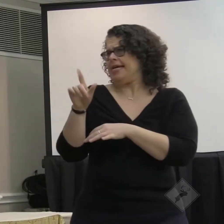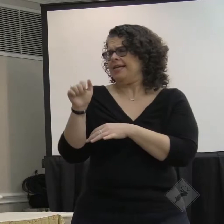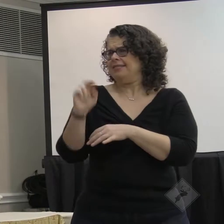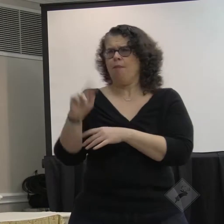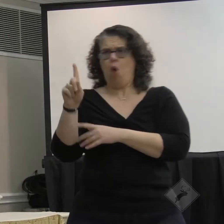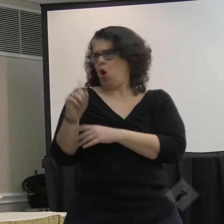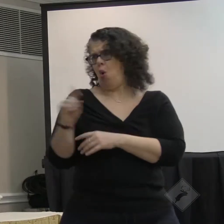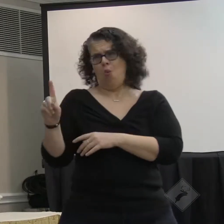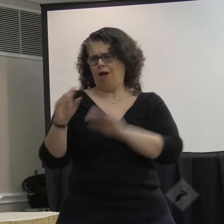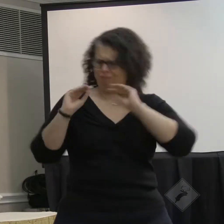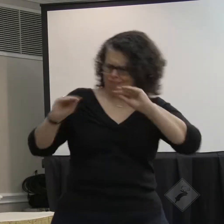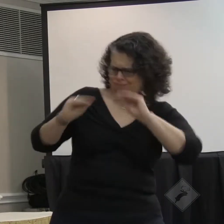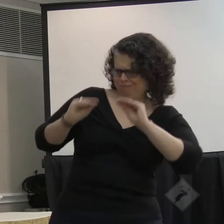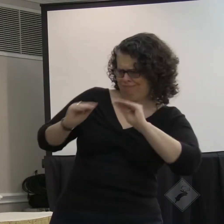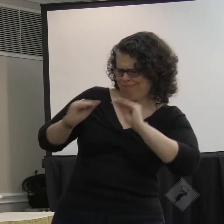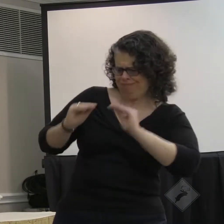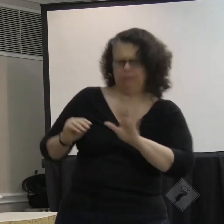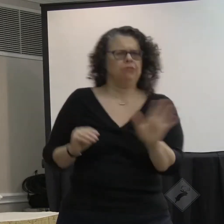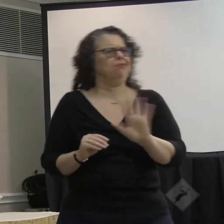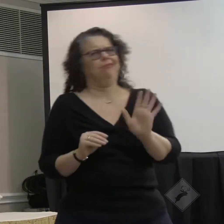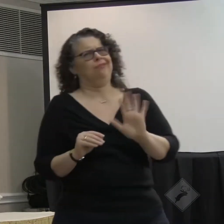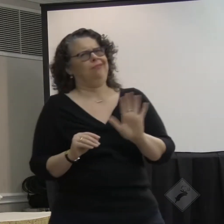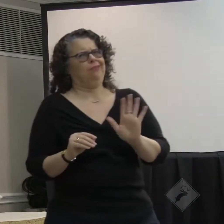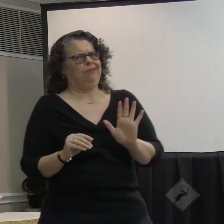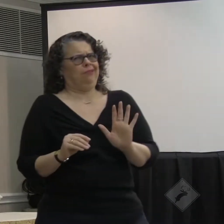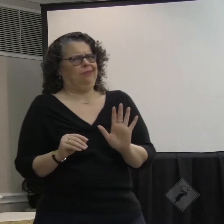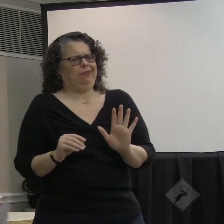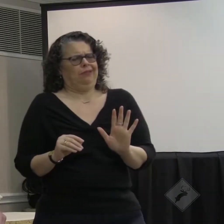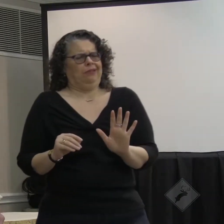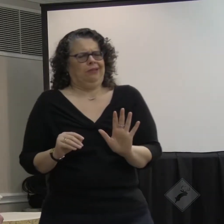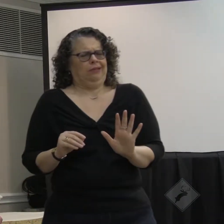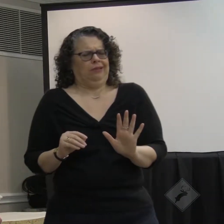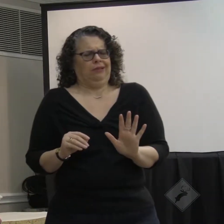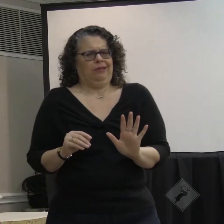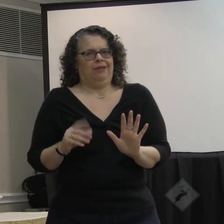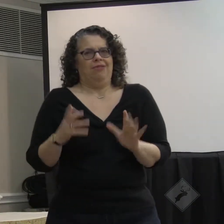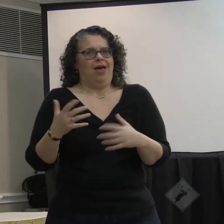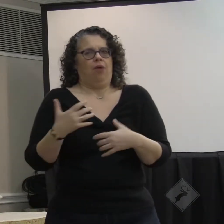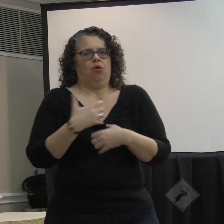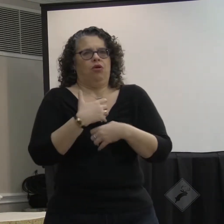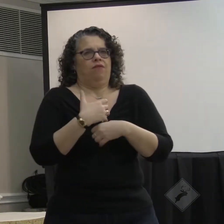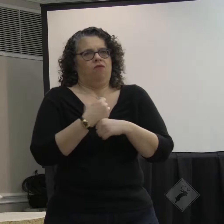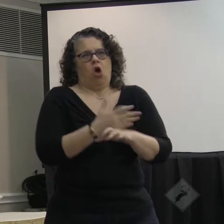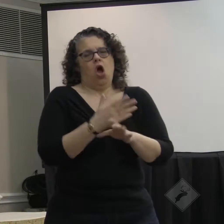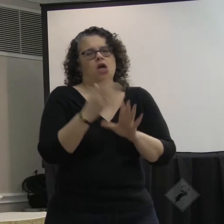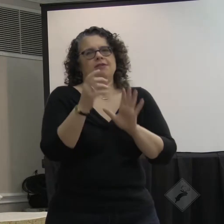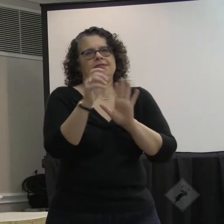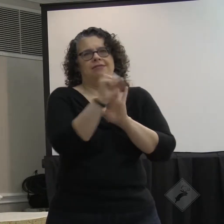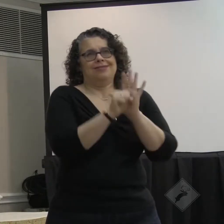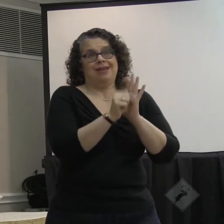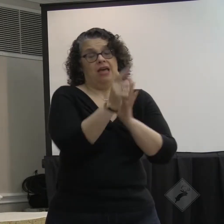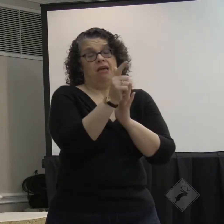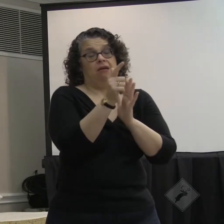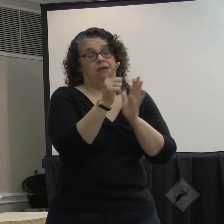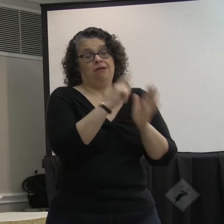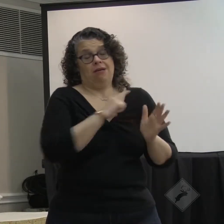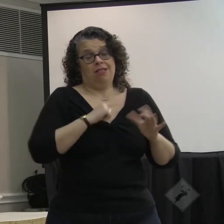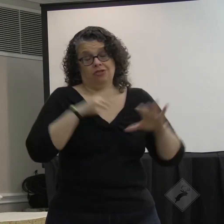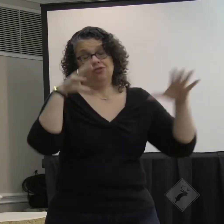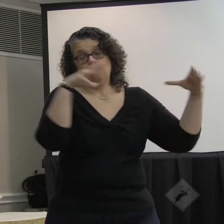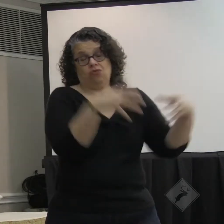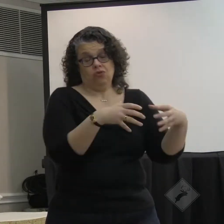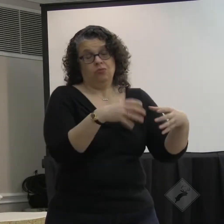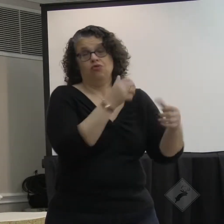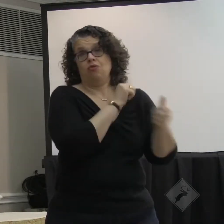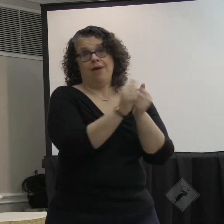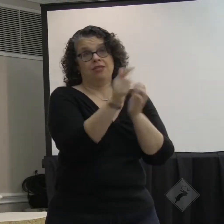101 to everyone. That would have probably gotten the state legislature to pass that law. And then we would have